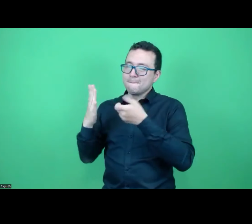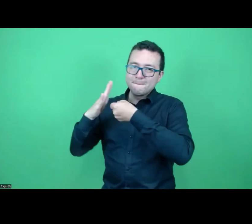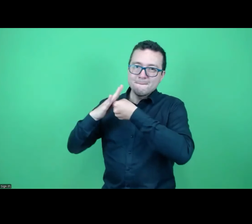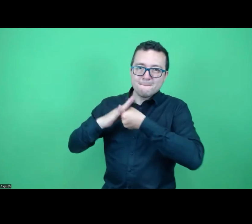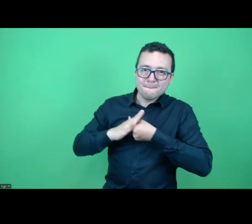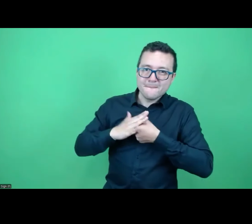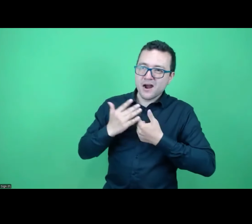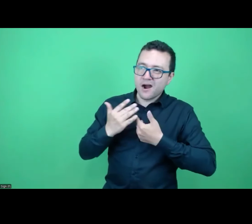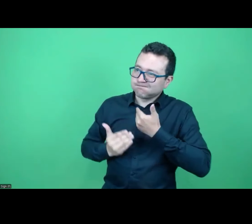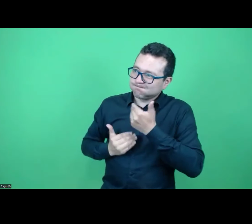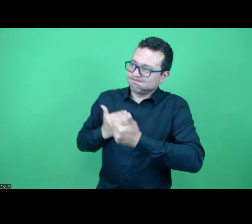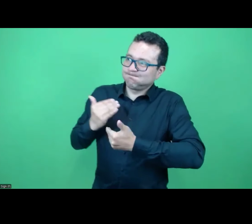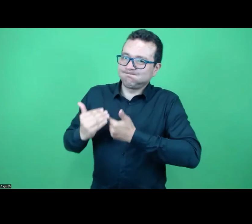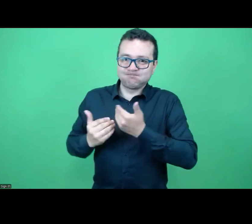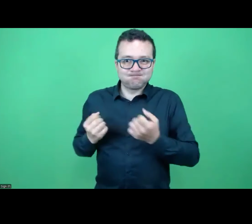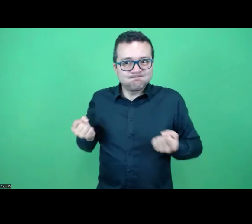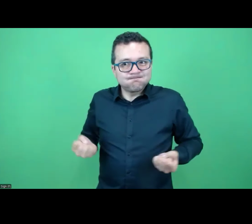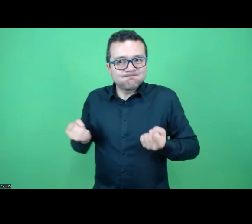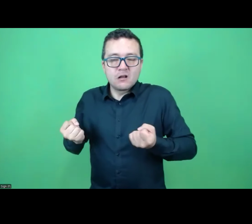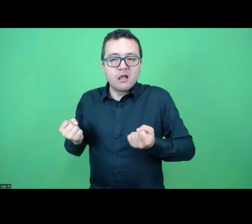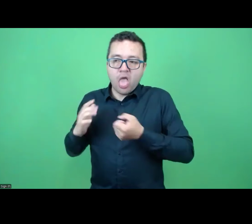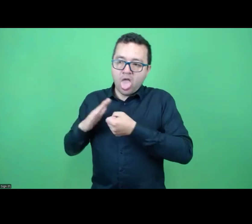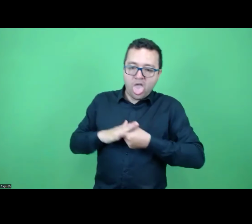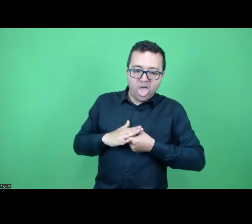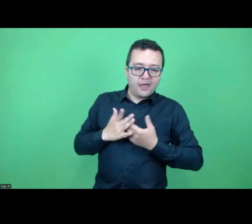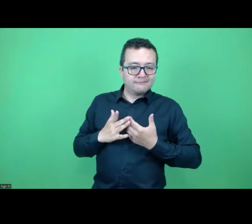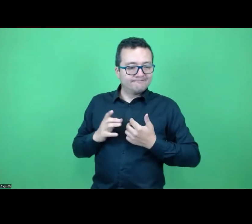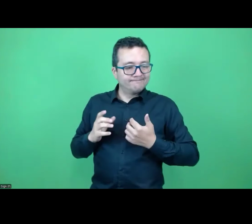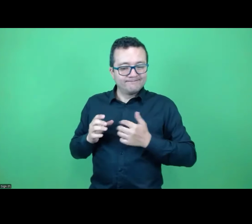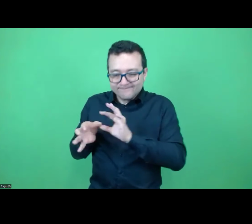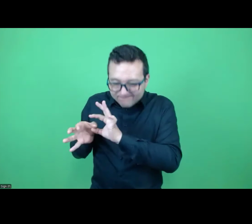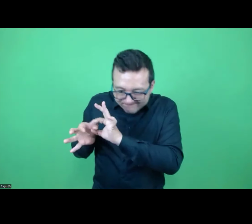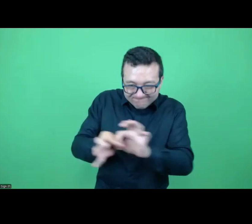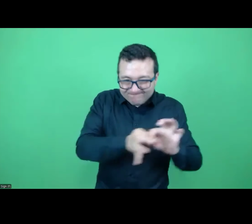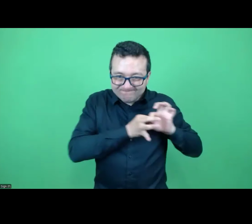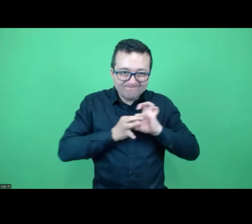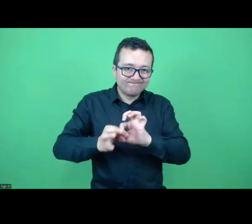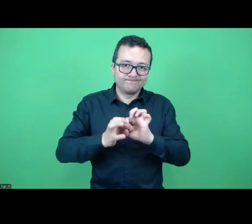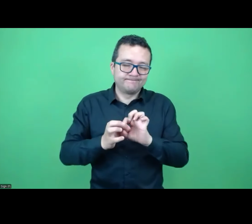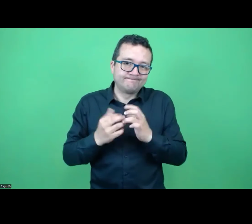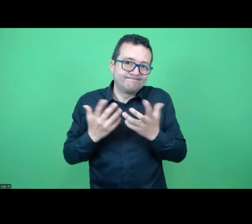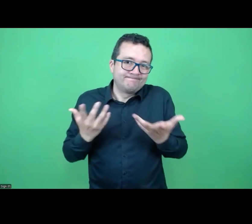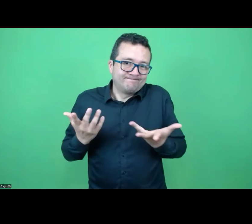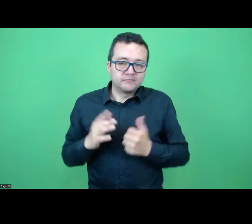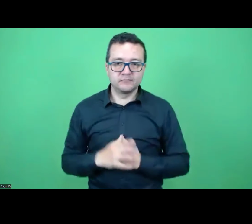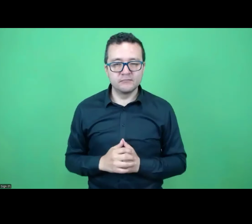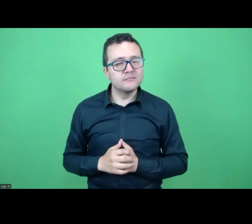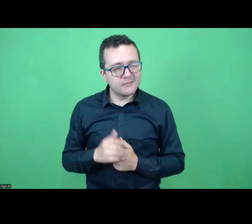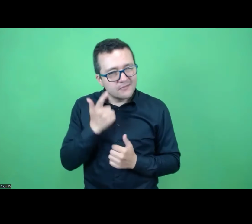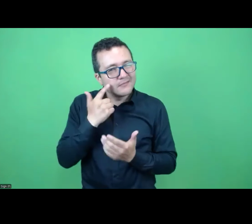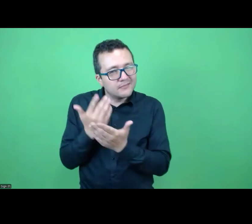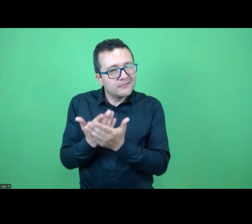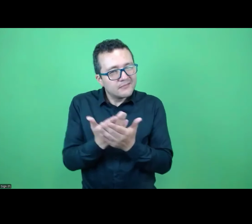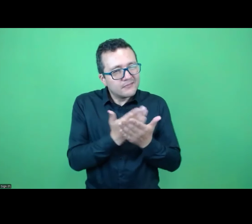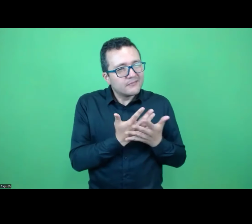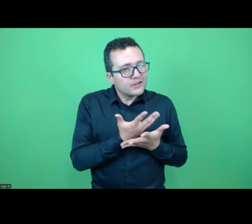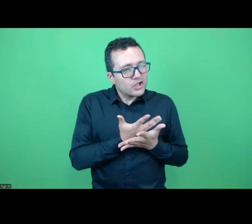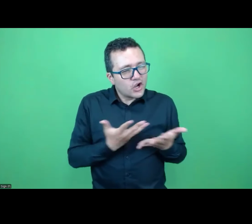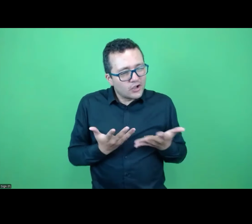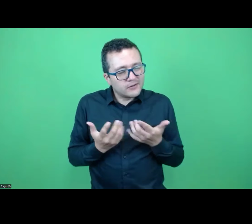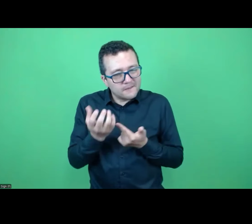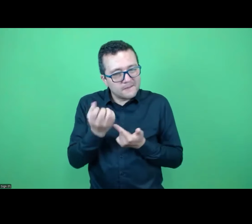the disability movement to come together. And so many of the enabling factors that were found, the opposite was